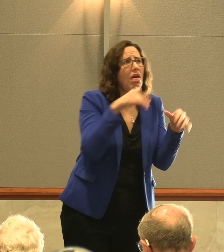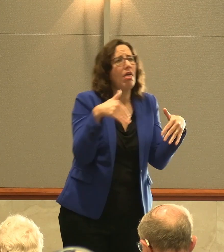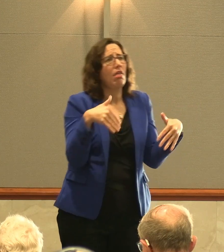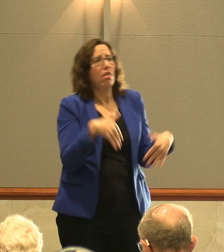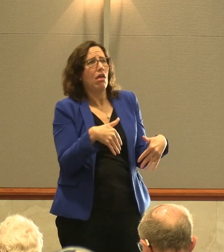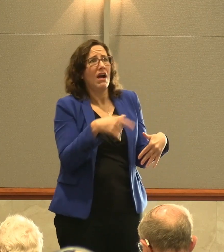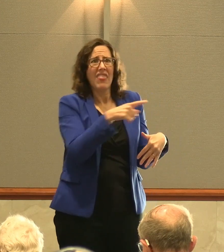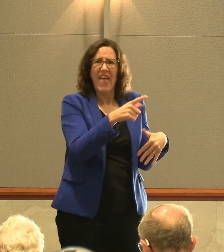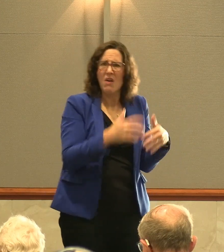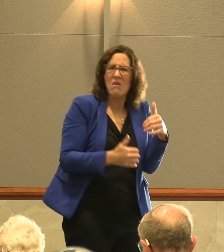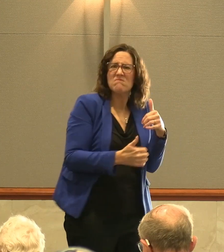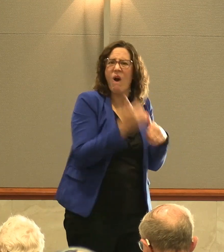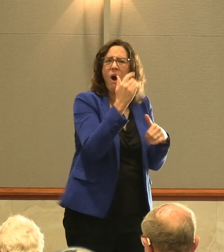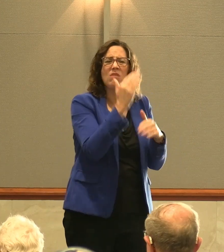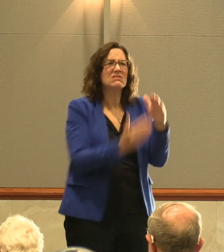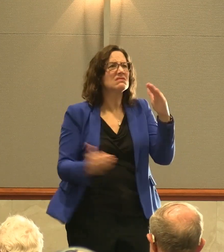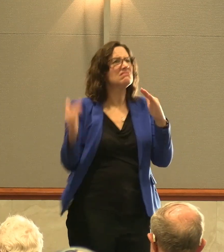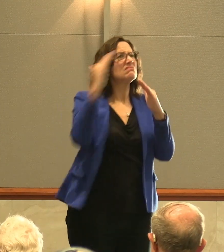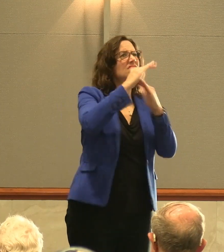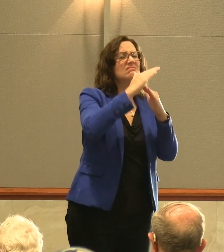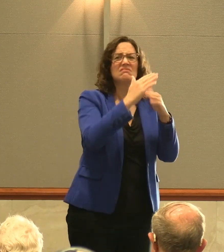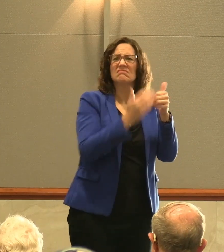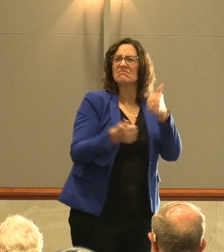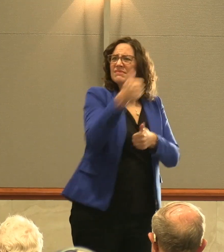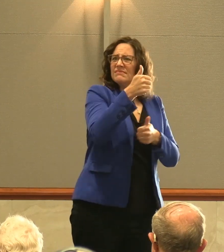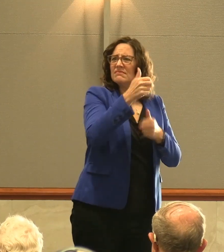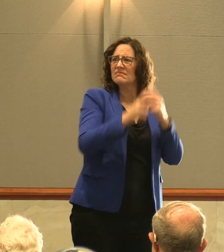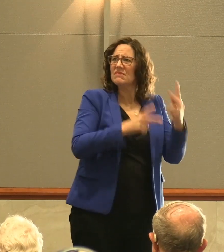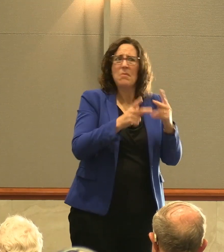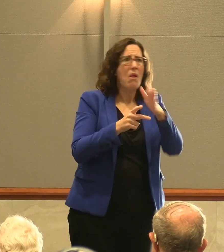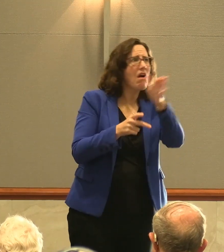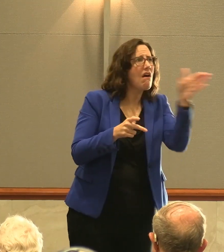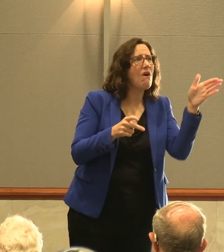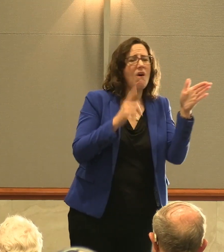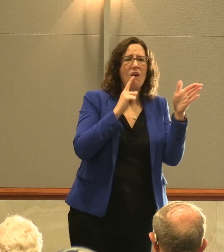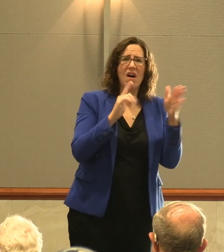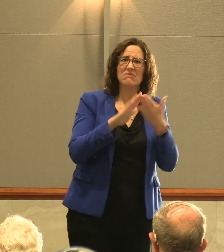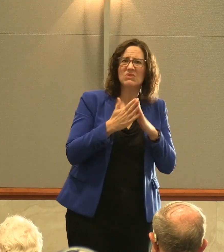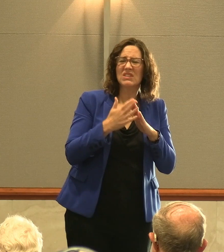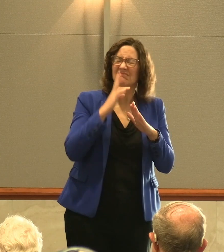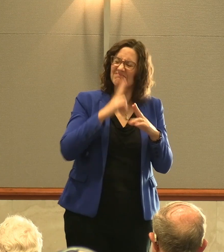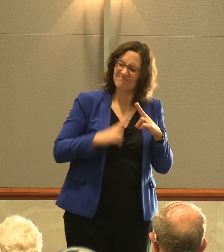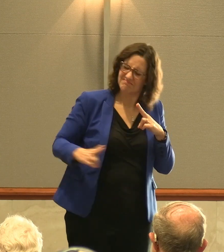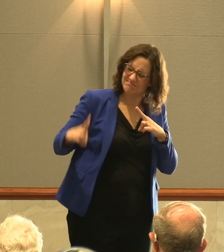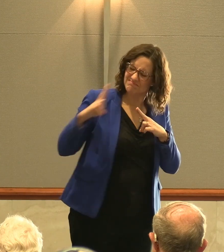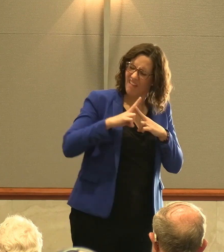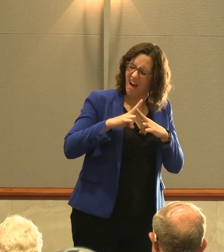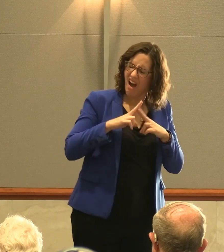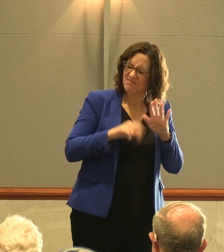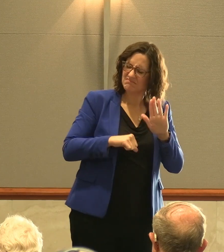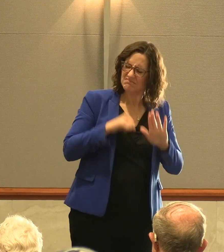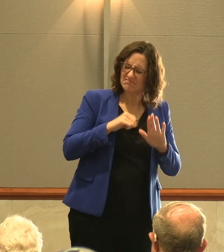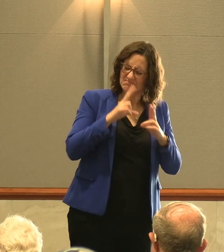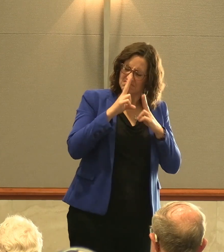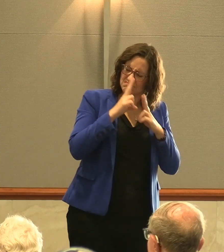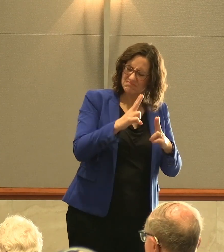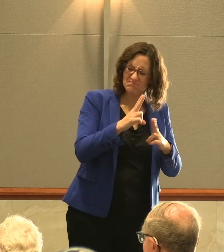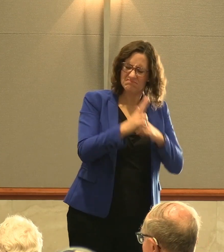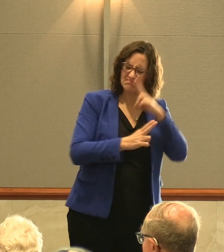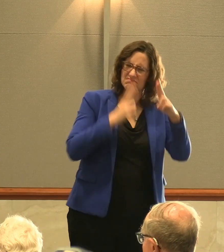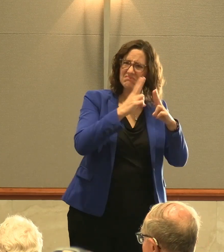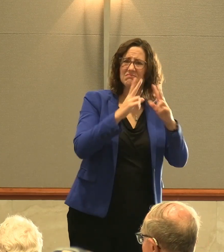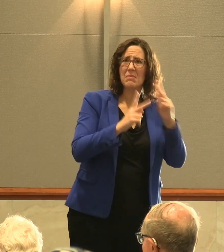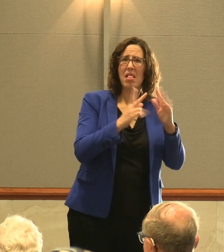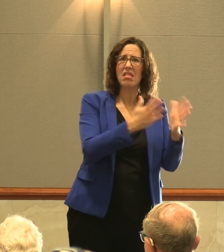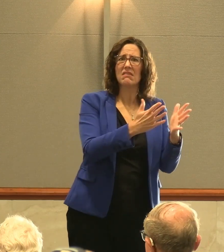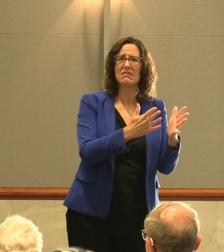They were the most distinguished individuals, the people in the community of the highest moral character and stature.